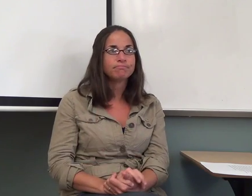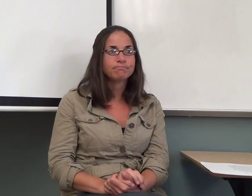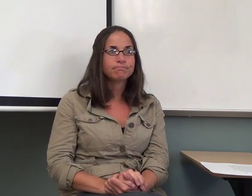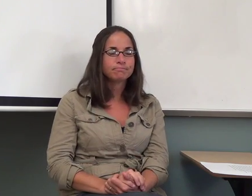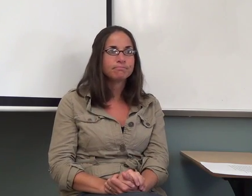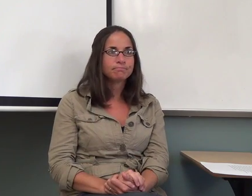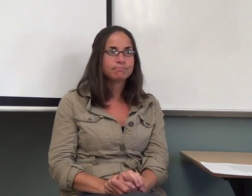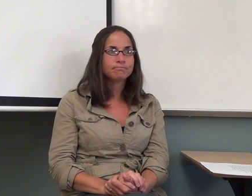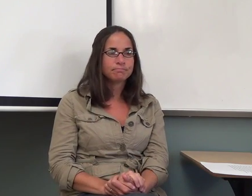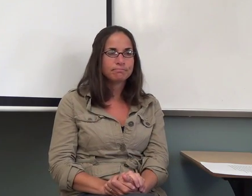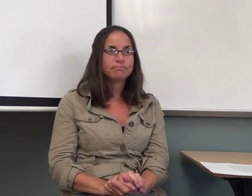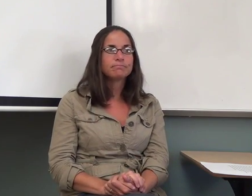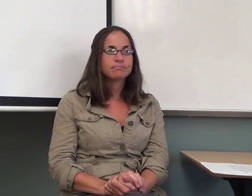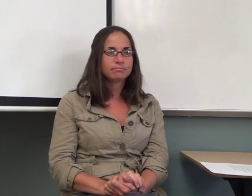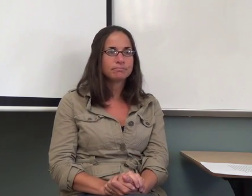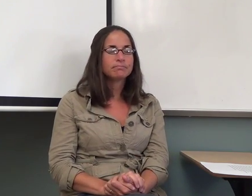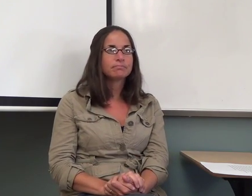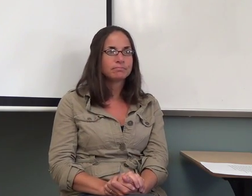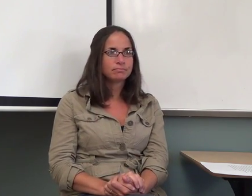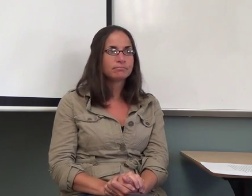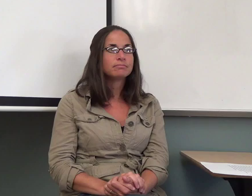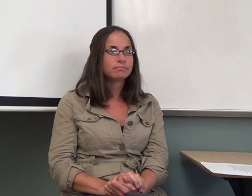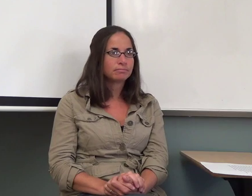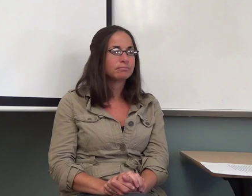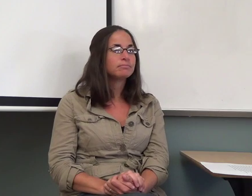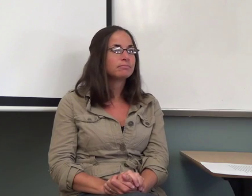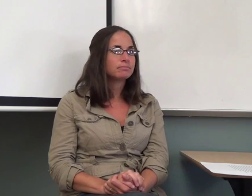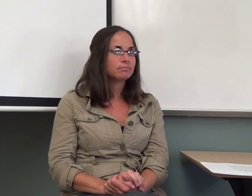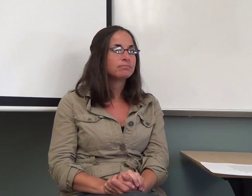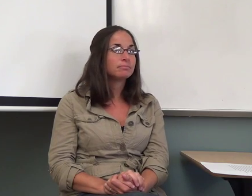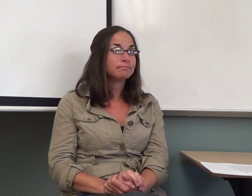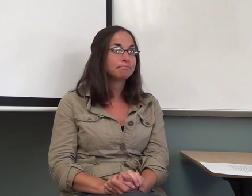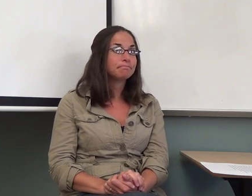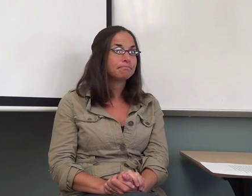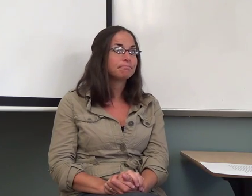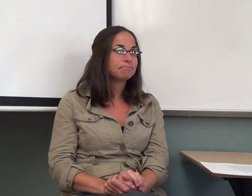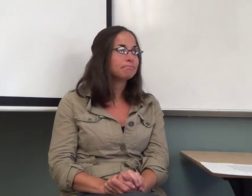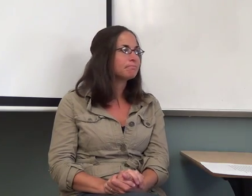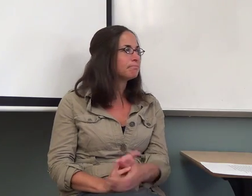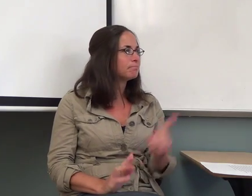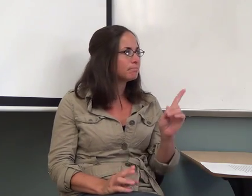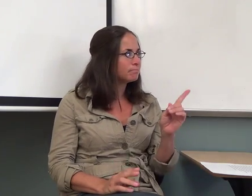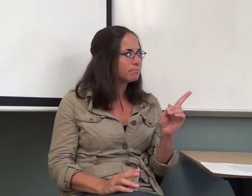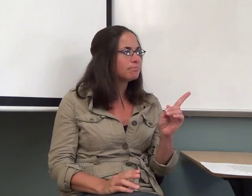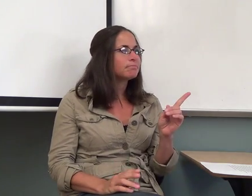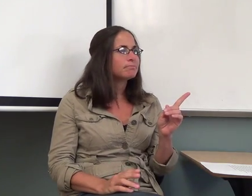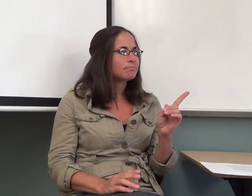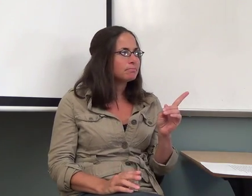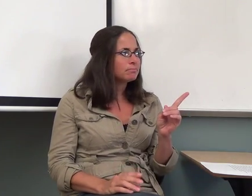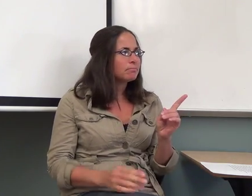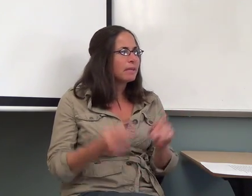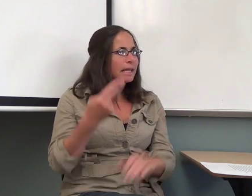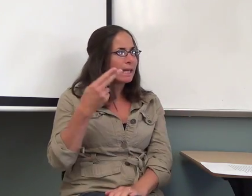That's what I screwed up, sorry. So is it or not? Sorry, guys. It's What? not. Organization. He is a pronoun, not a